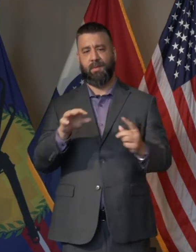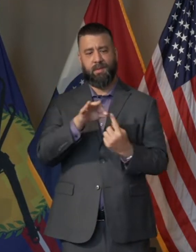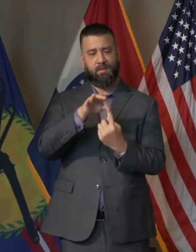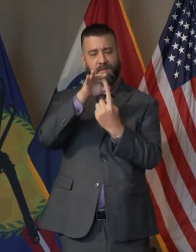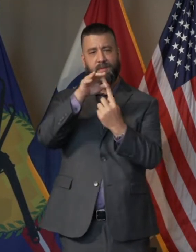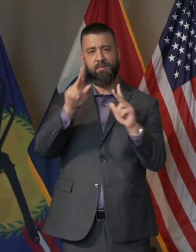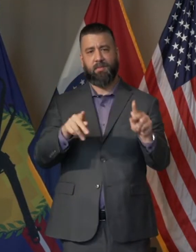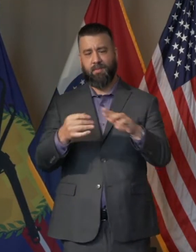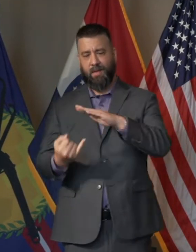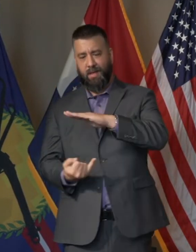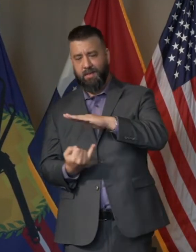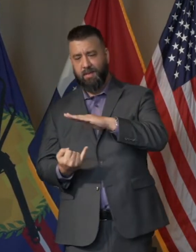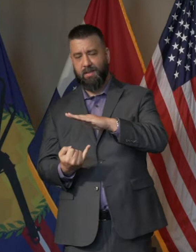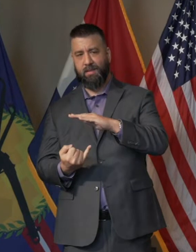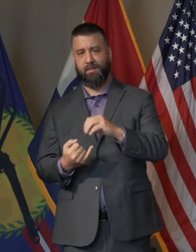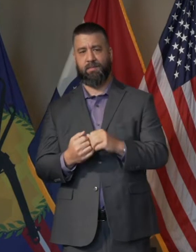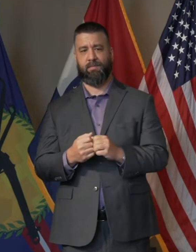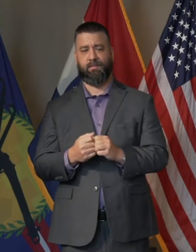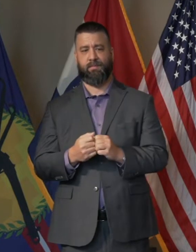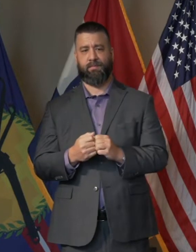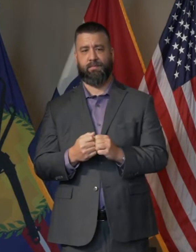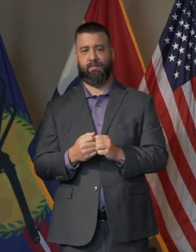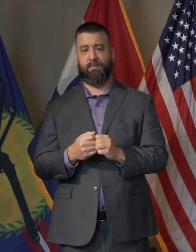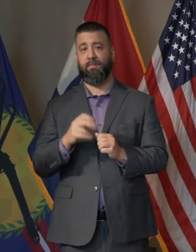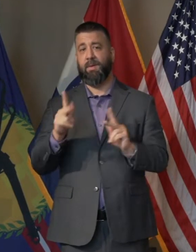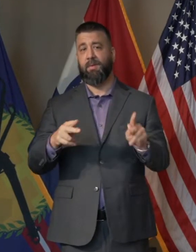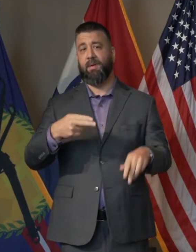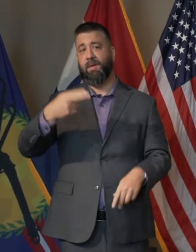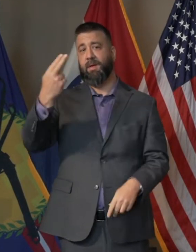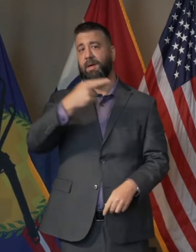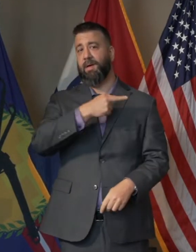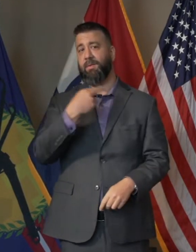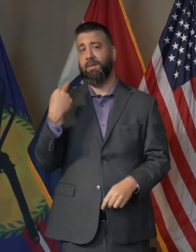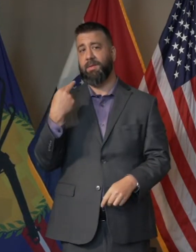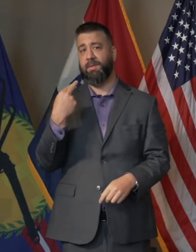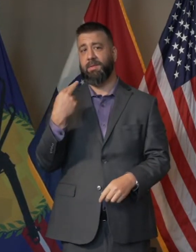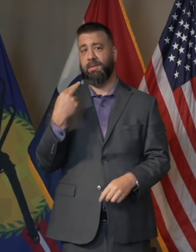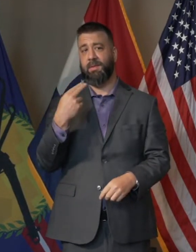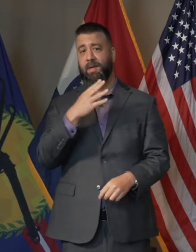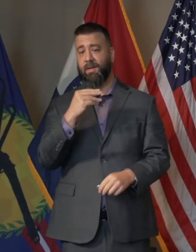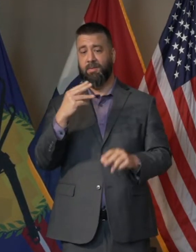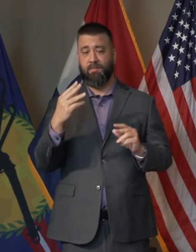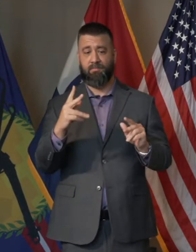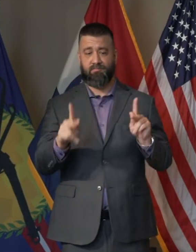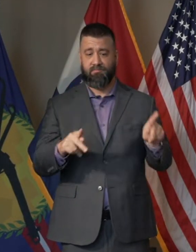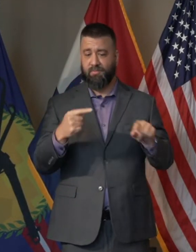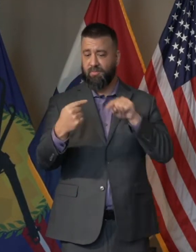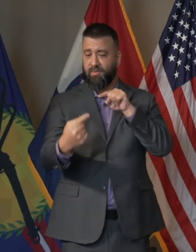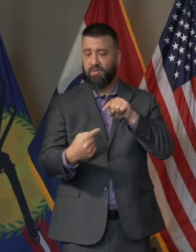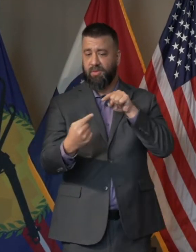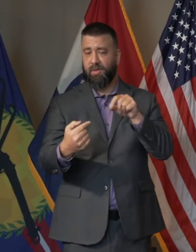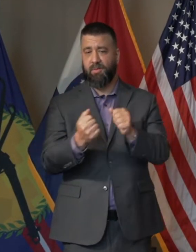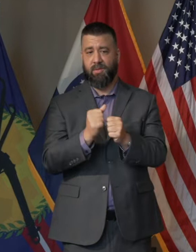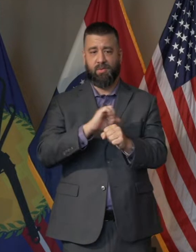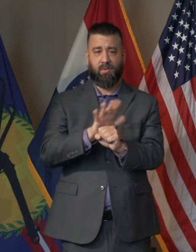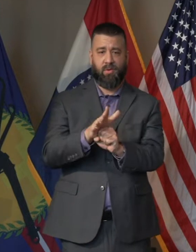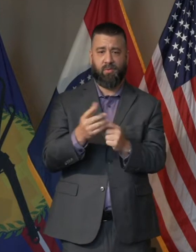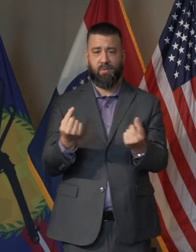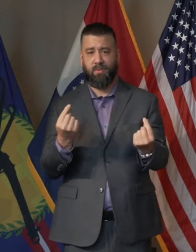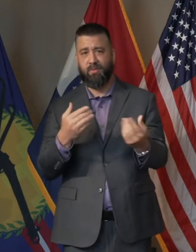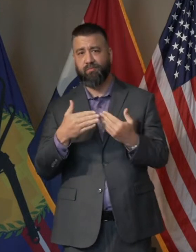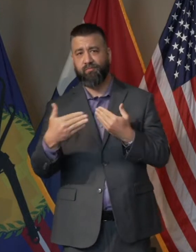isolated, those who are at high risk, and those who are struggling with the uncertainties in this unprecedented time.